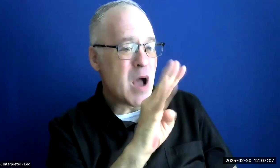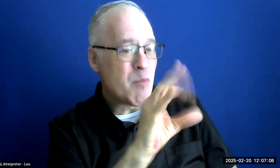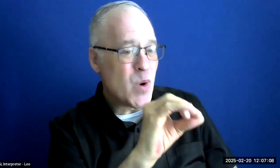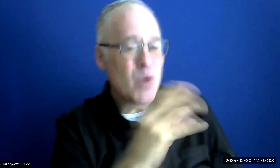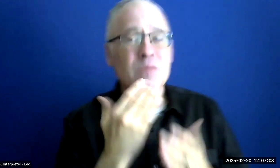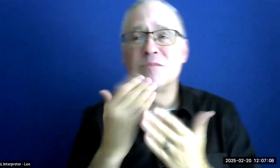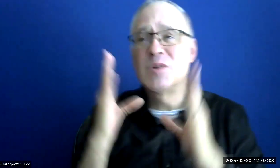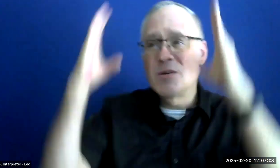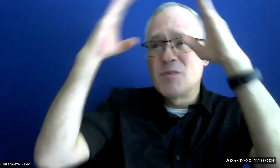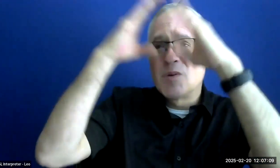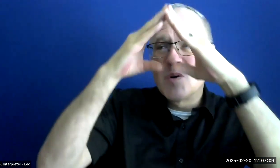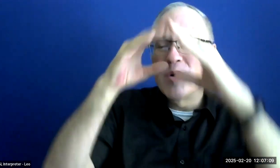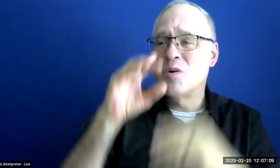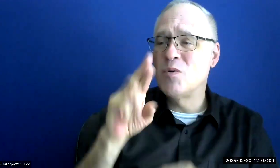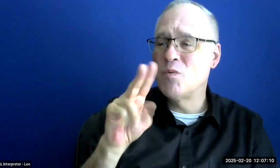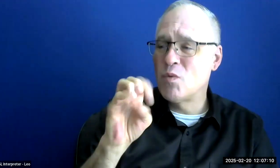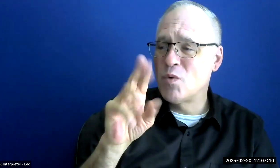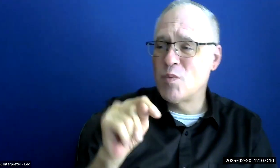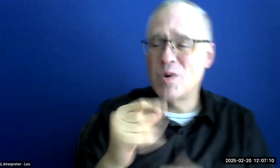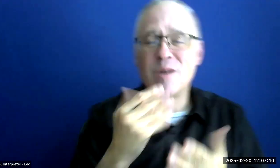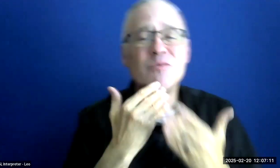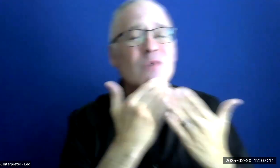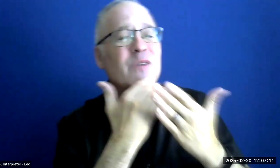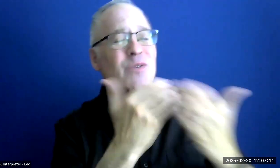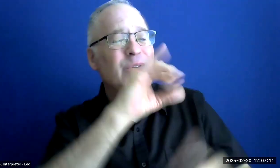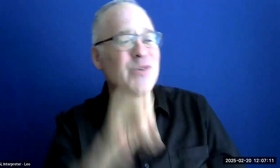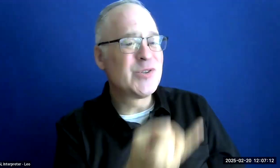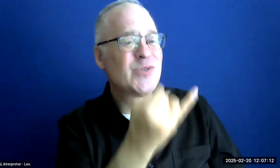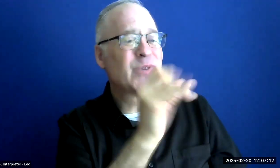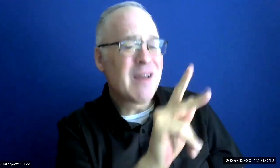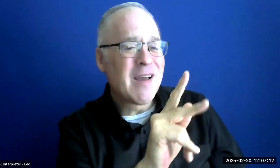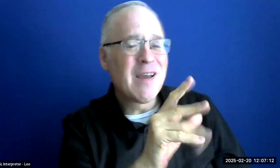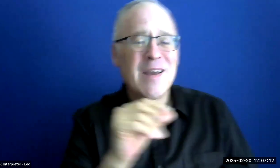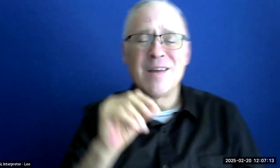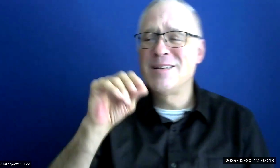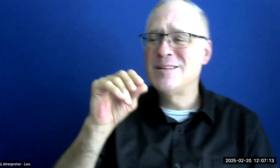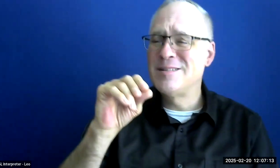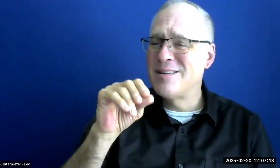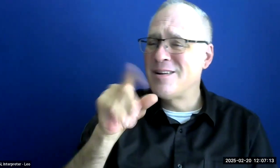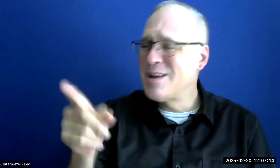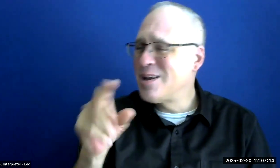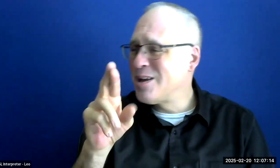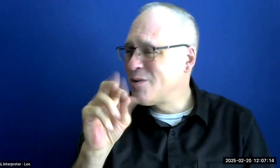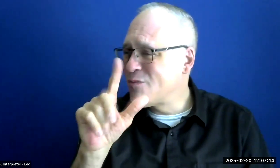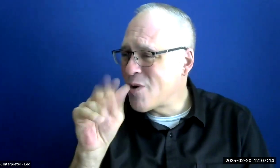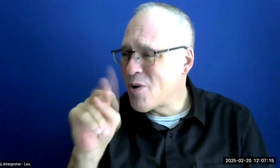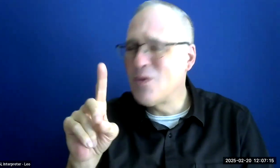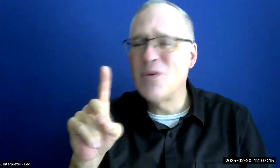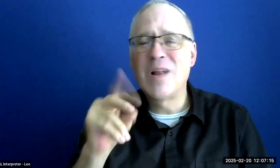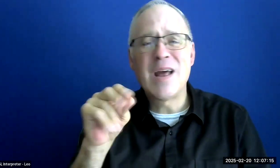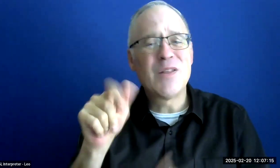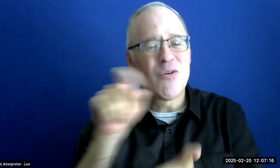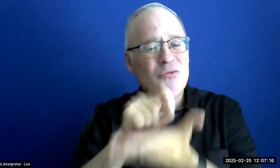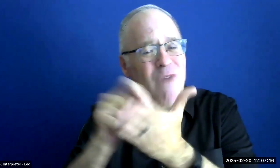to Bishop Harold Ruckert. I'm grateful to Judy Keniston and Jennifer Rodier, to Roland Fernandez, and to the writers